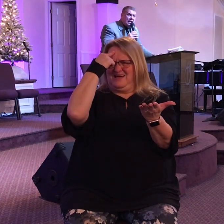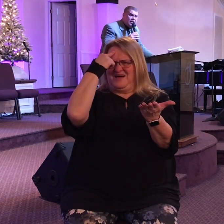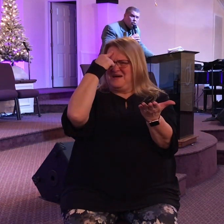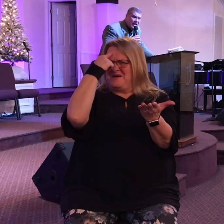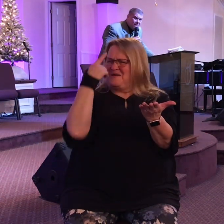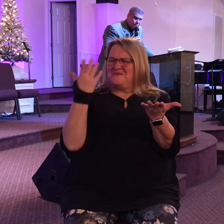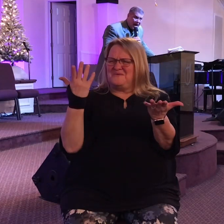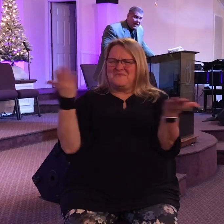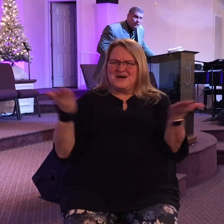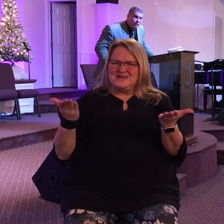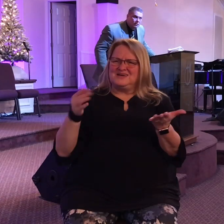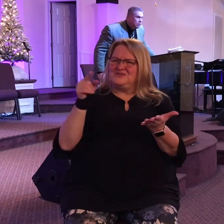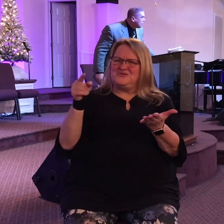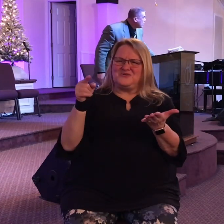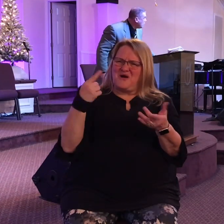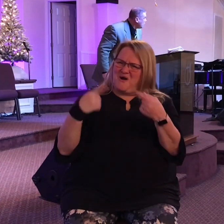even act like you live by.